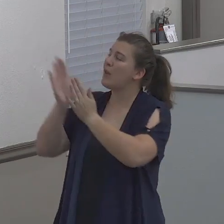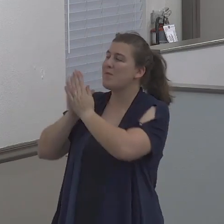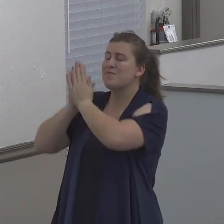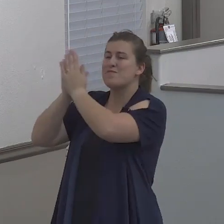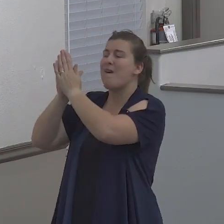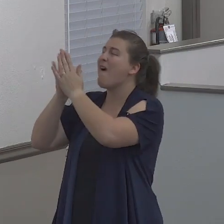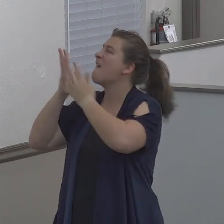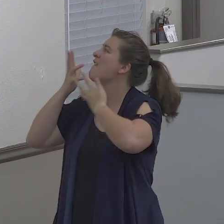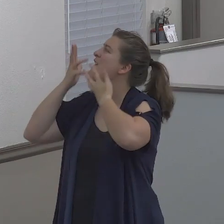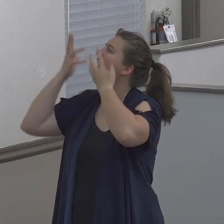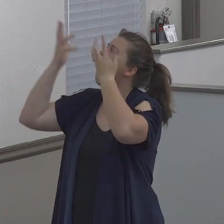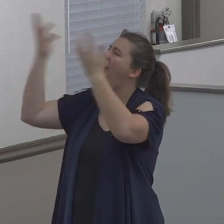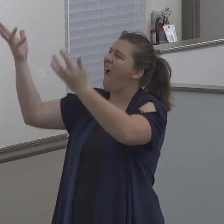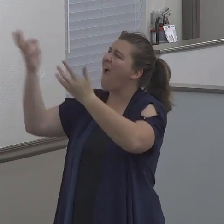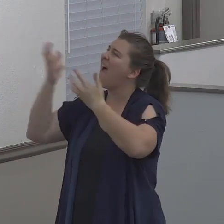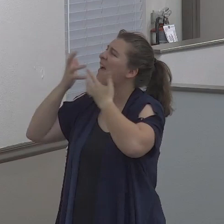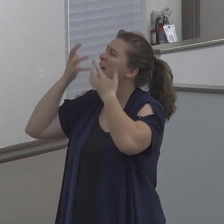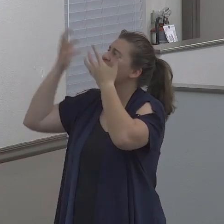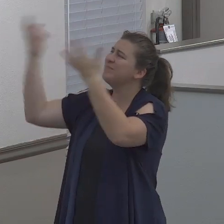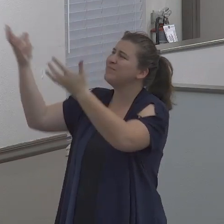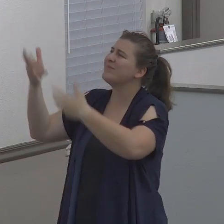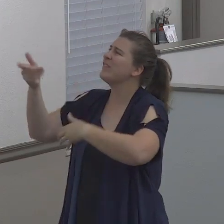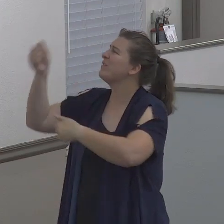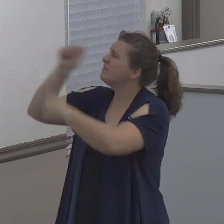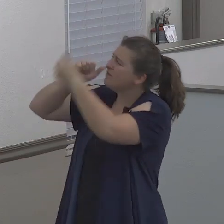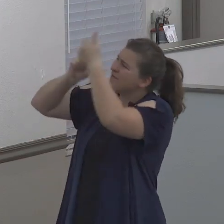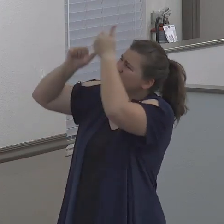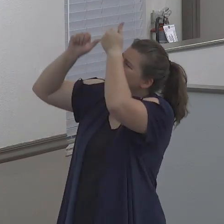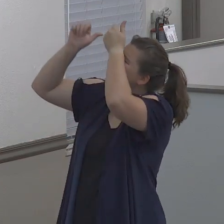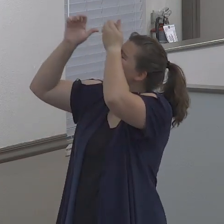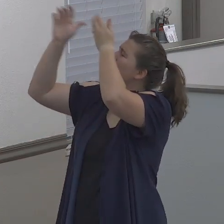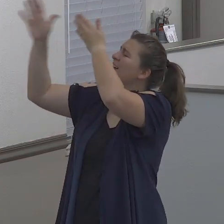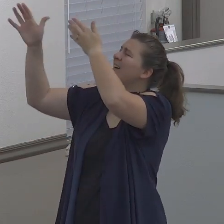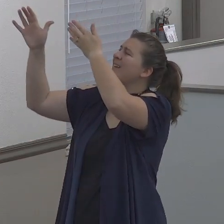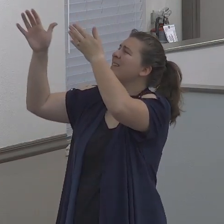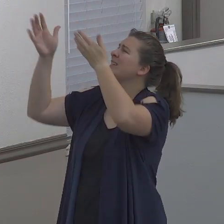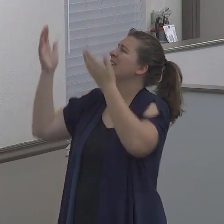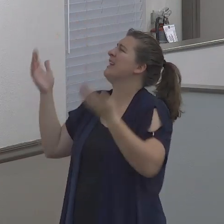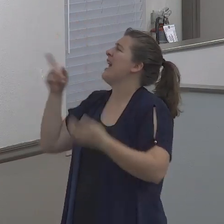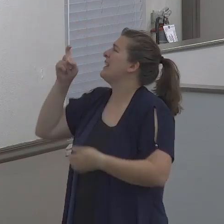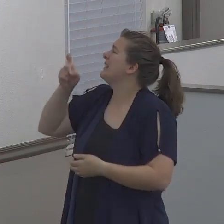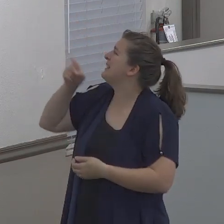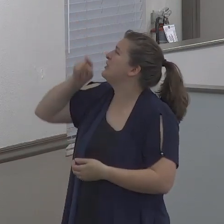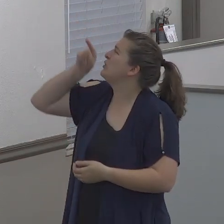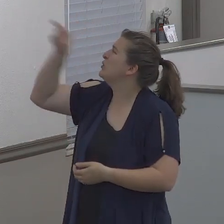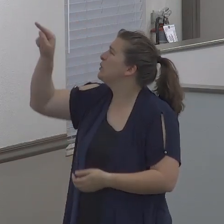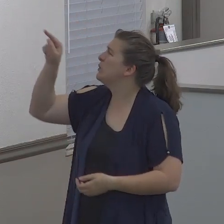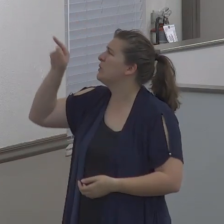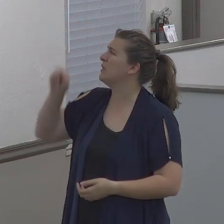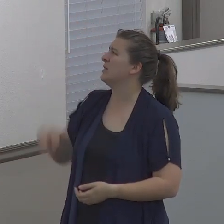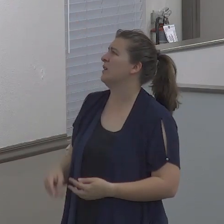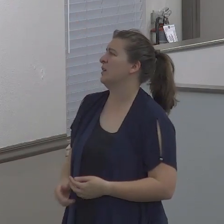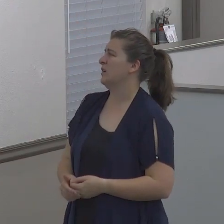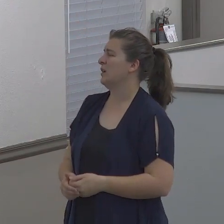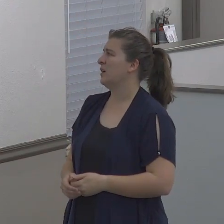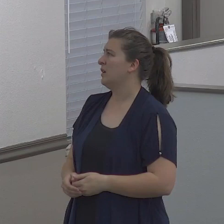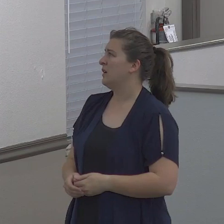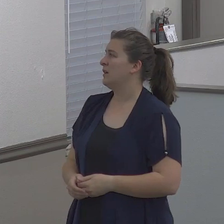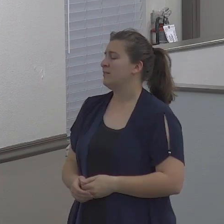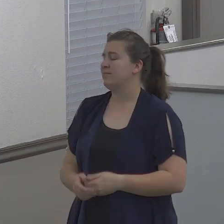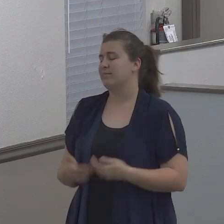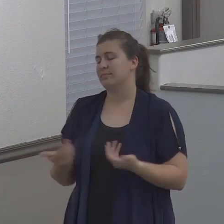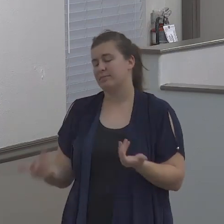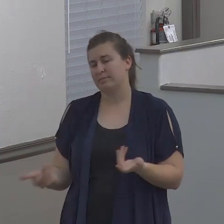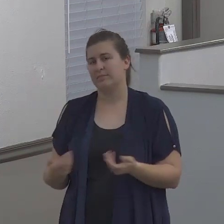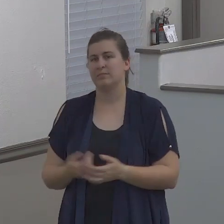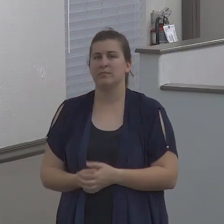us. He's waiting for us to cry out to him and say, Father, I need